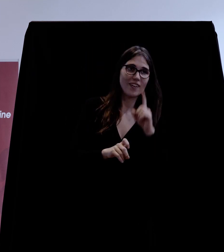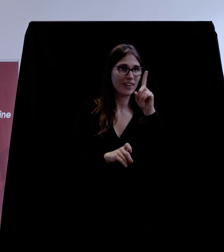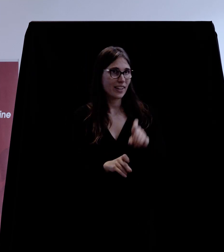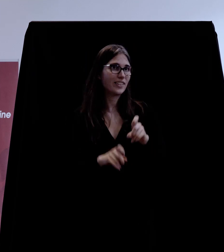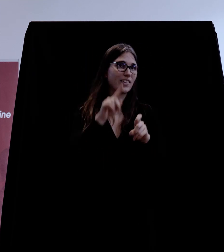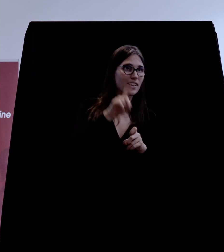car?